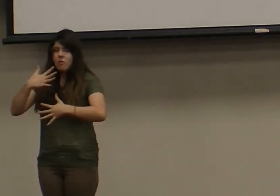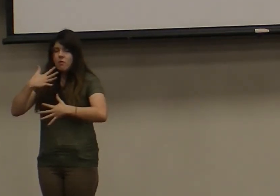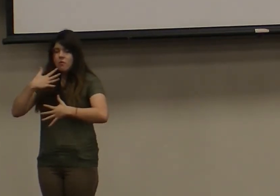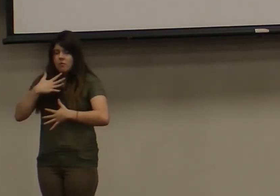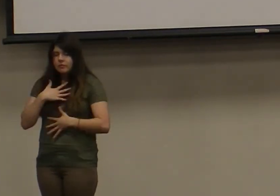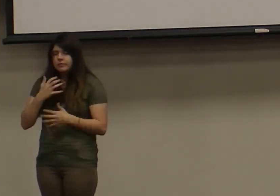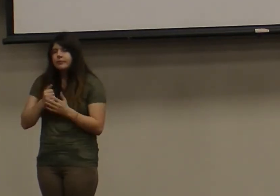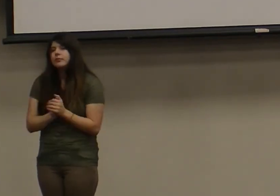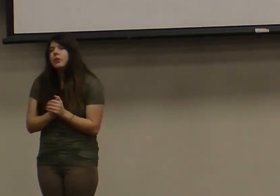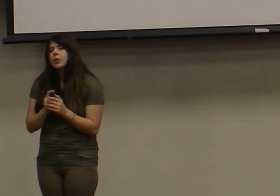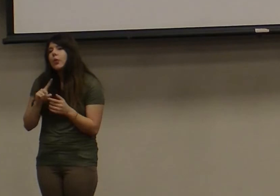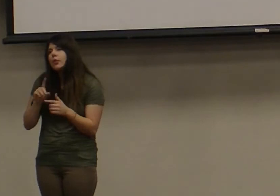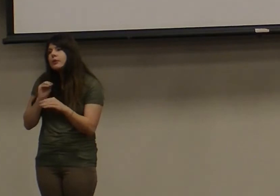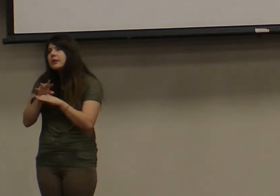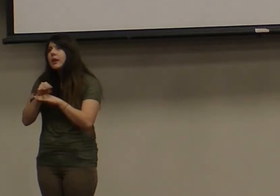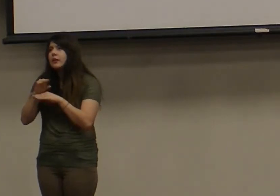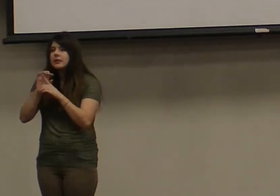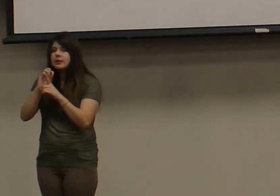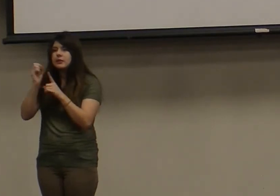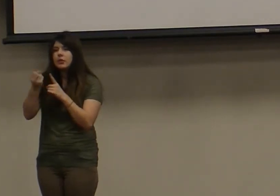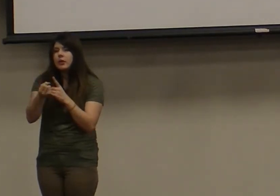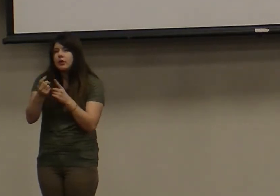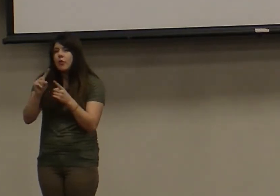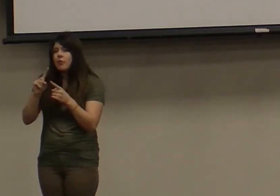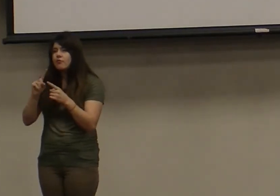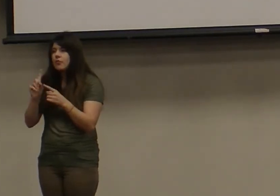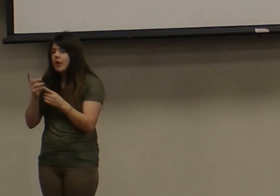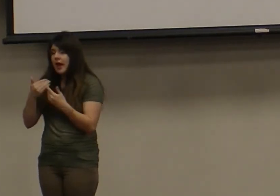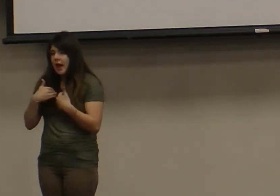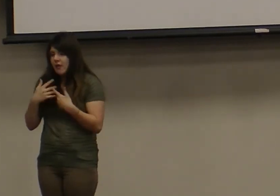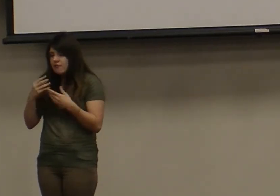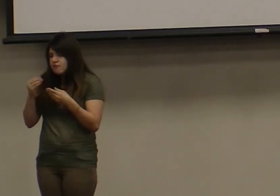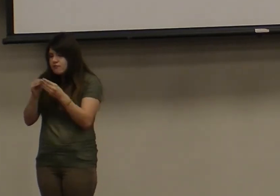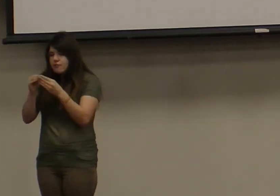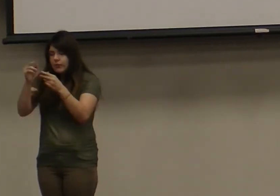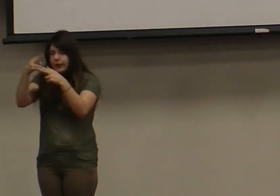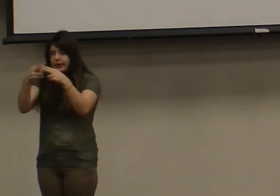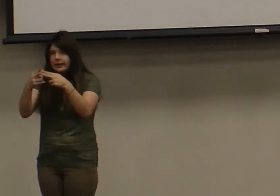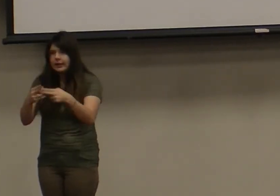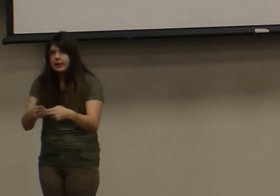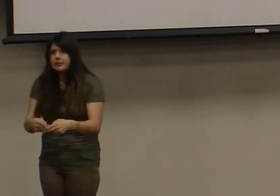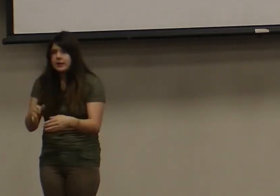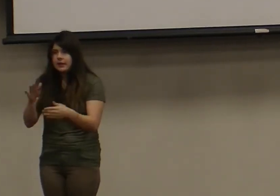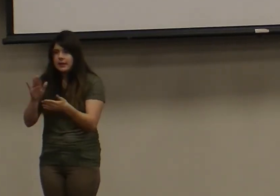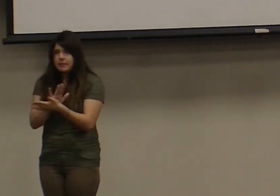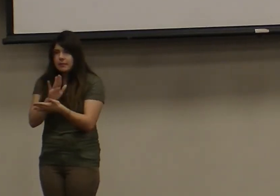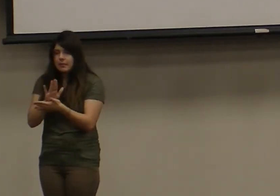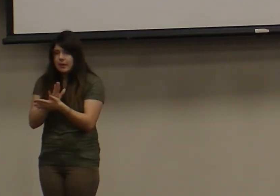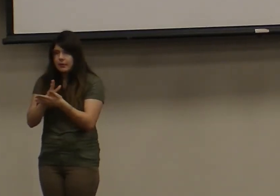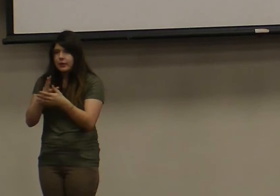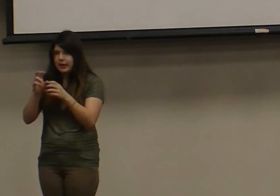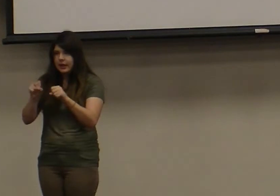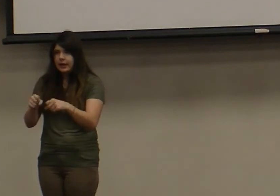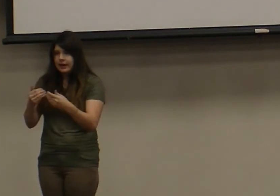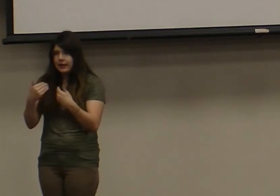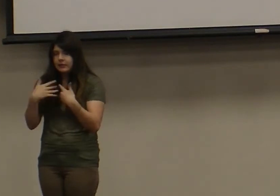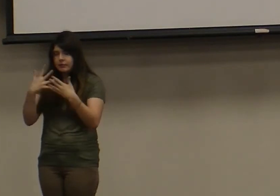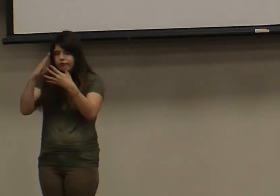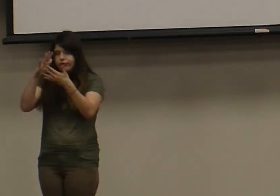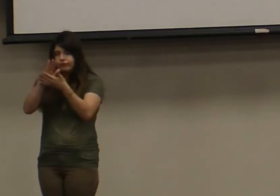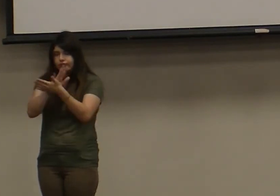Or those counseling situations, more names than I have space for on the paper, who are